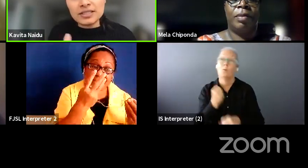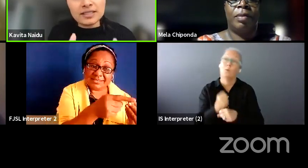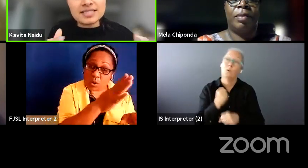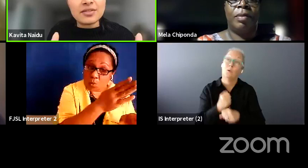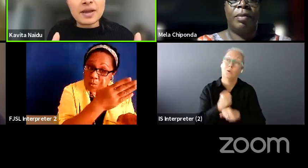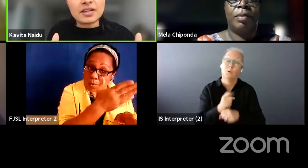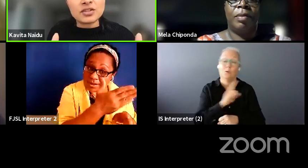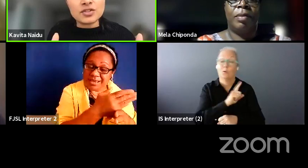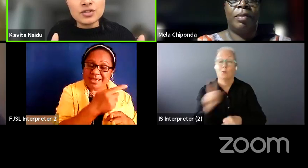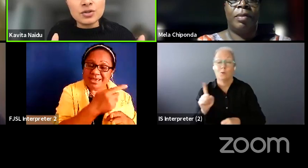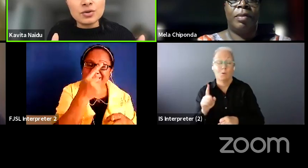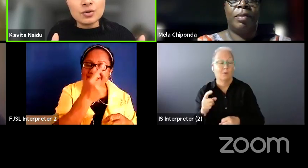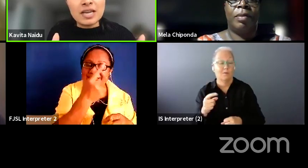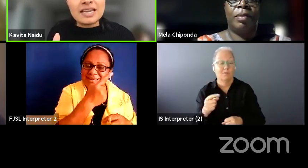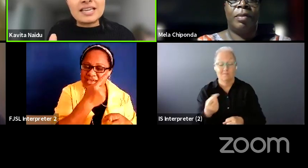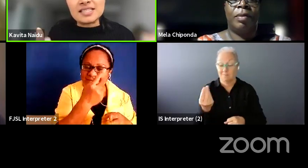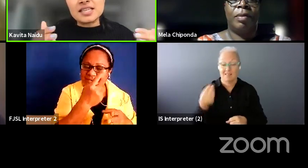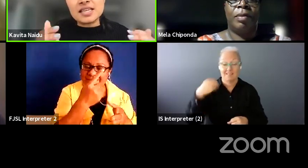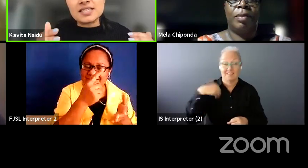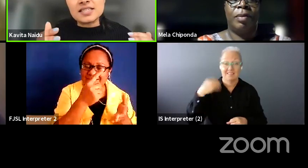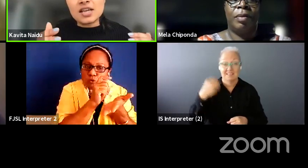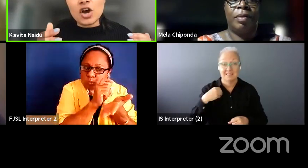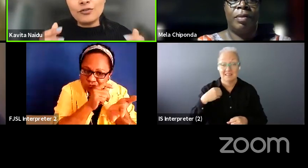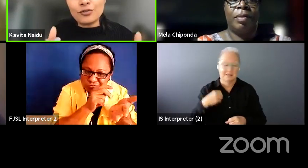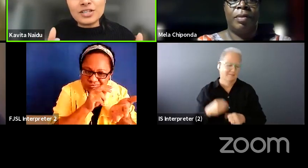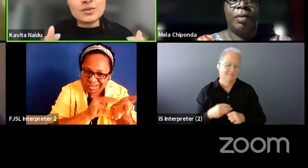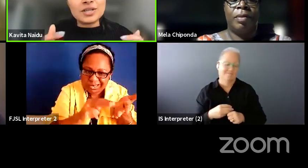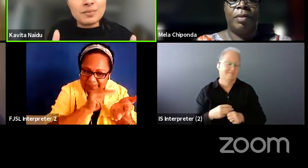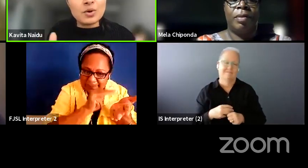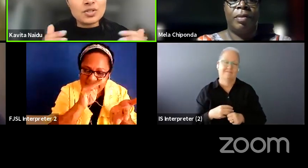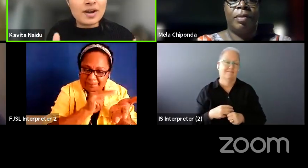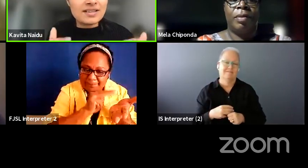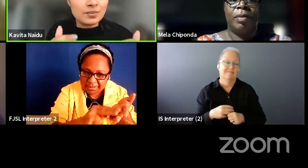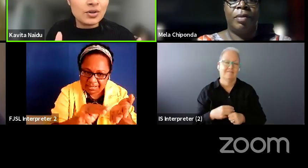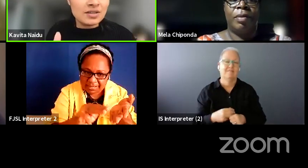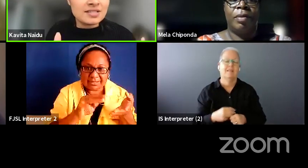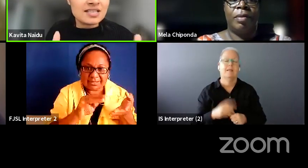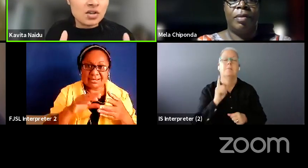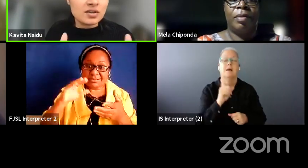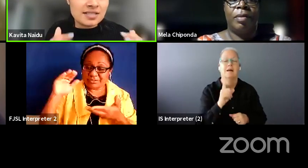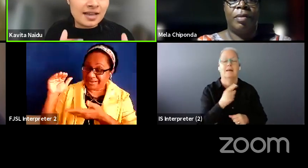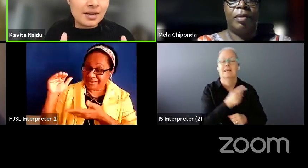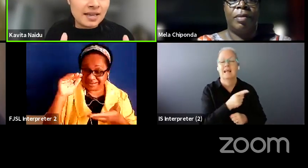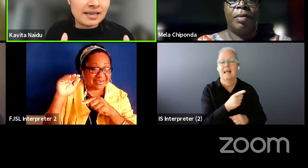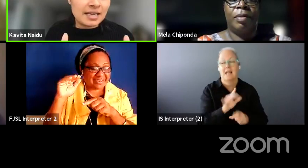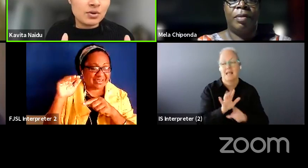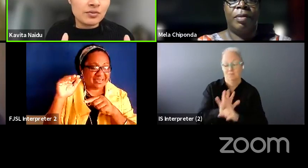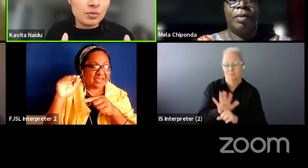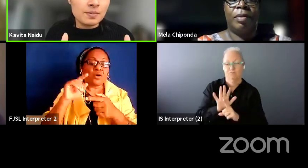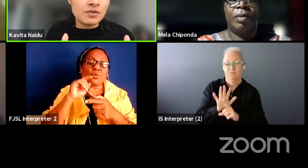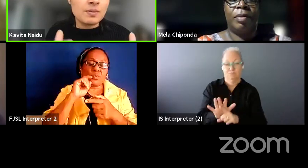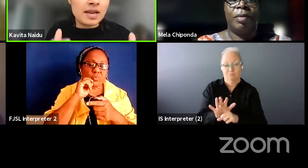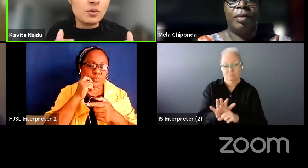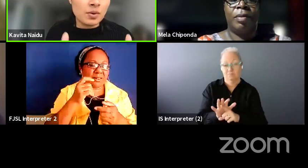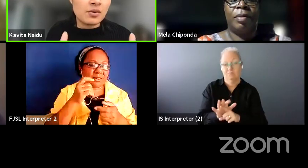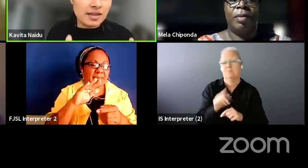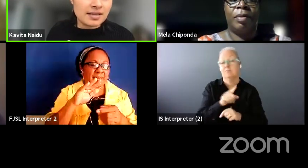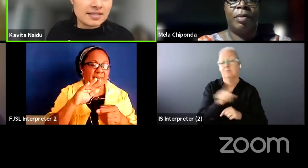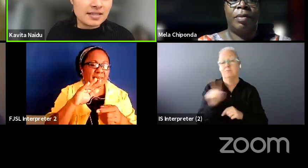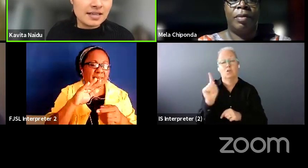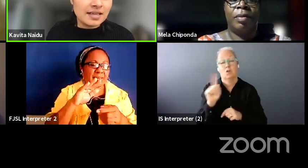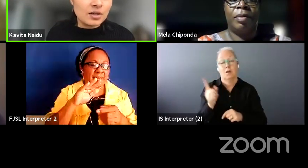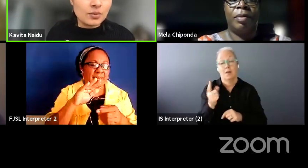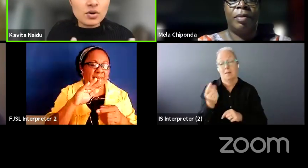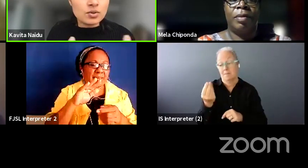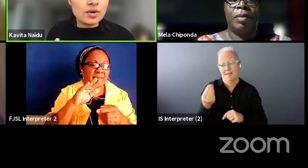New Deal and these other packages do is offering to impose greater burdens as long as the unpaid labor of women remain where it